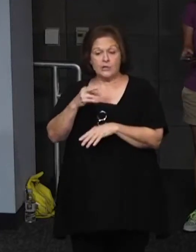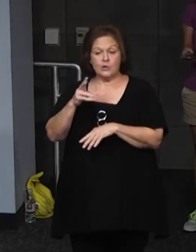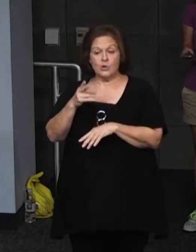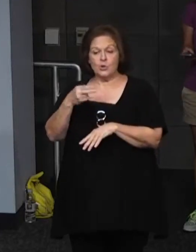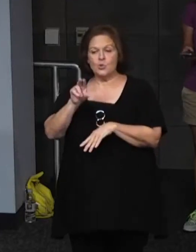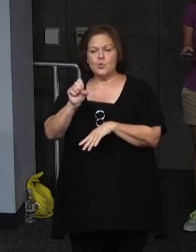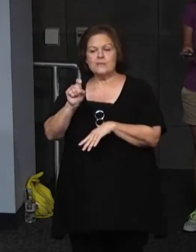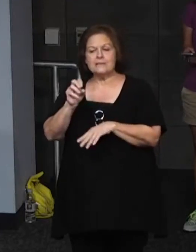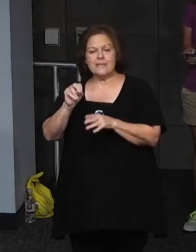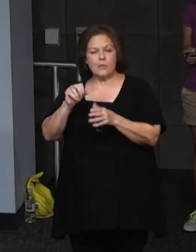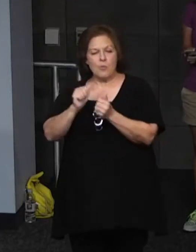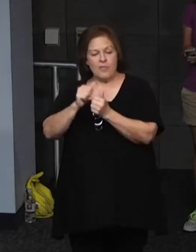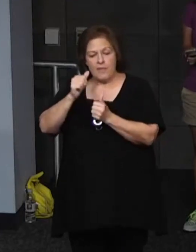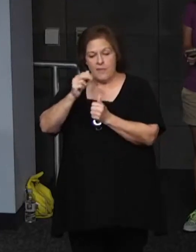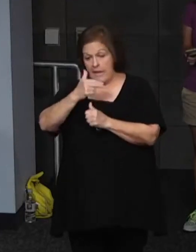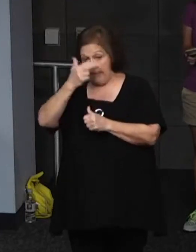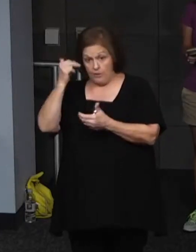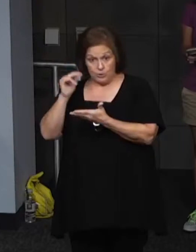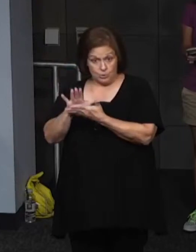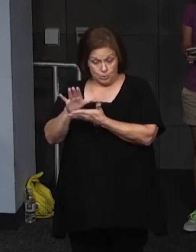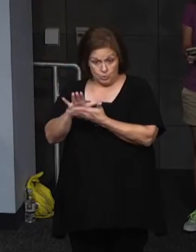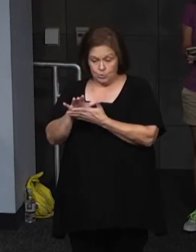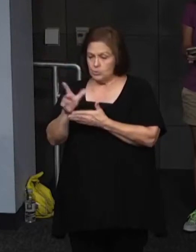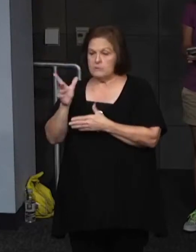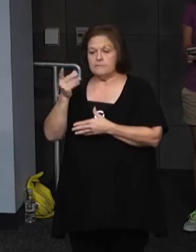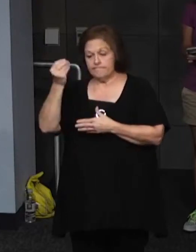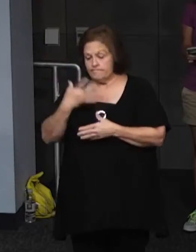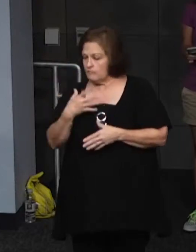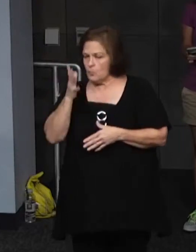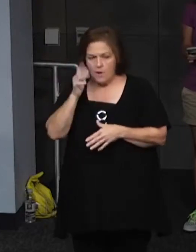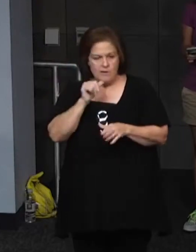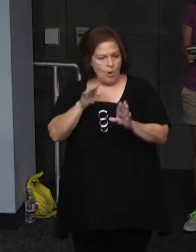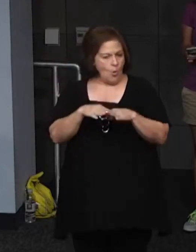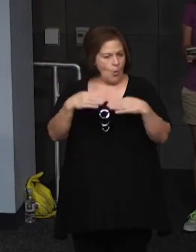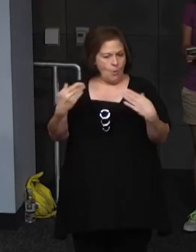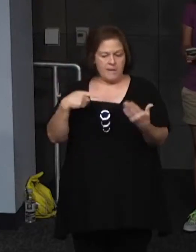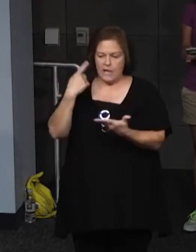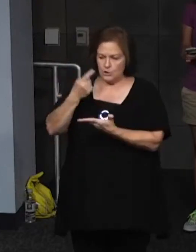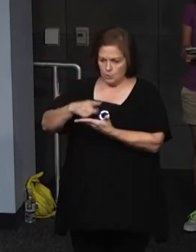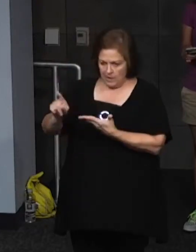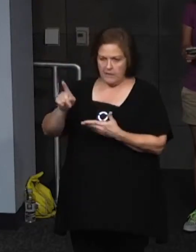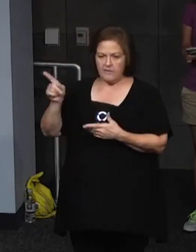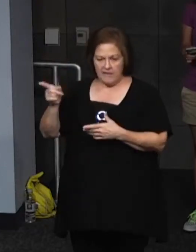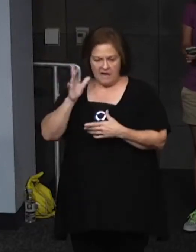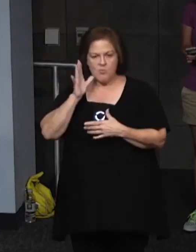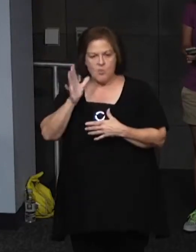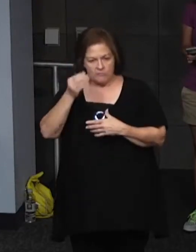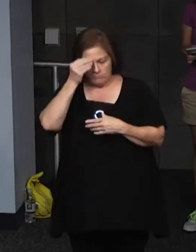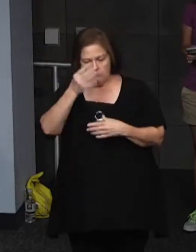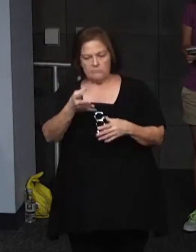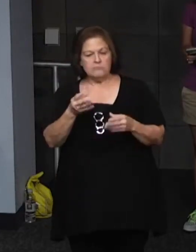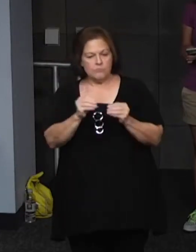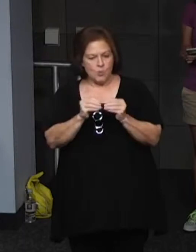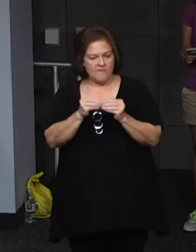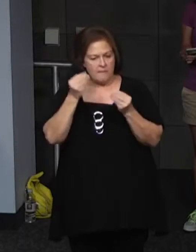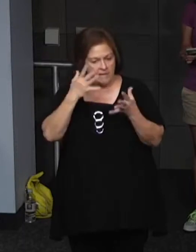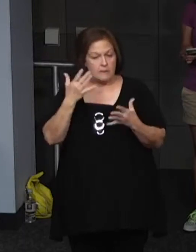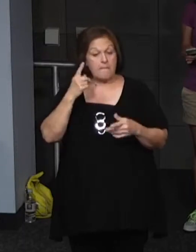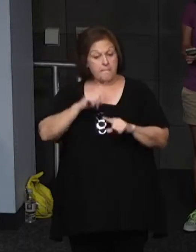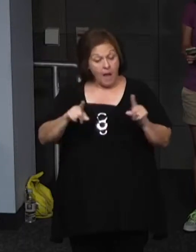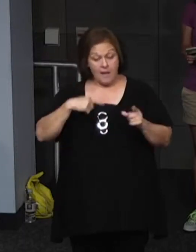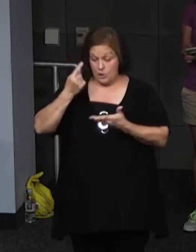Catholic school systems, that school will not be open next week. You need a, they will get out more information, but I do know that school will not be open next